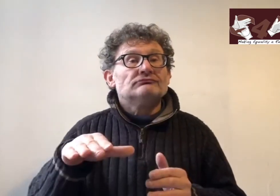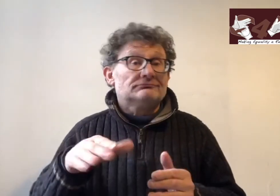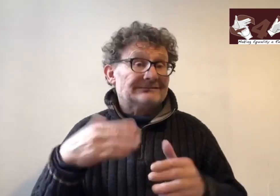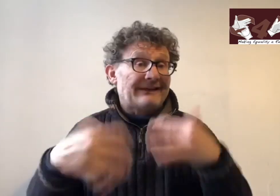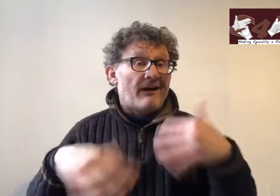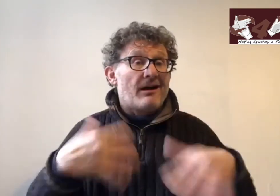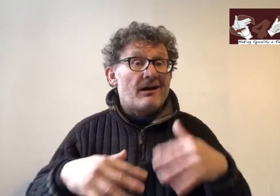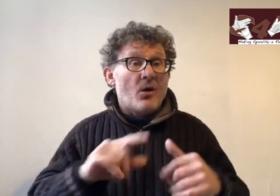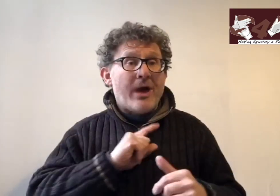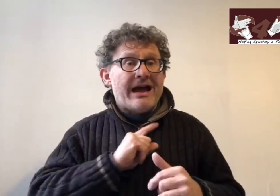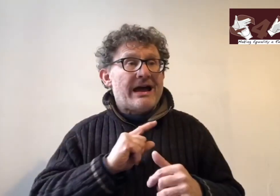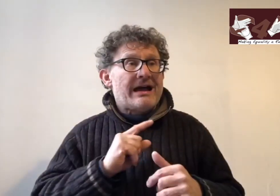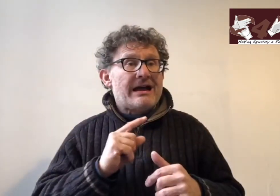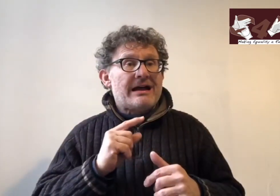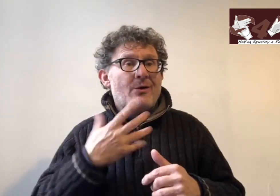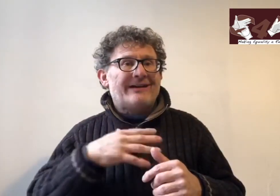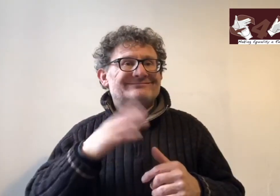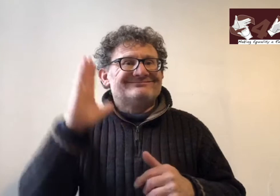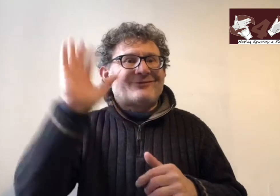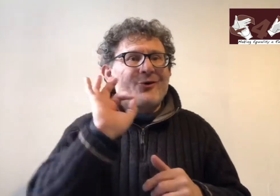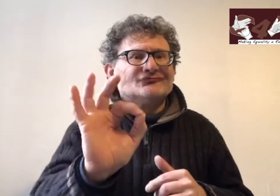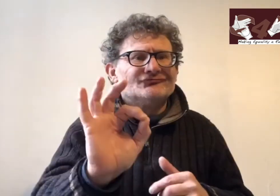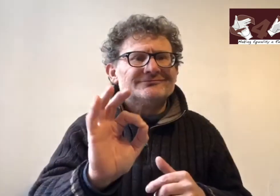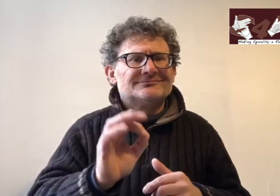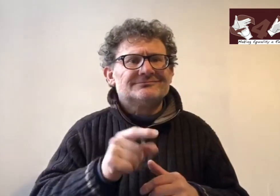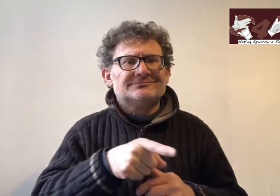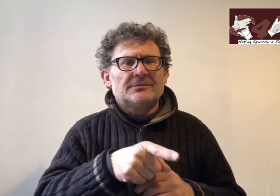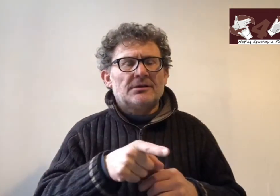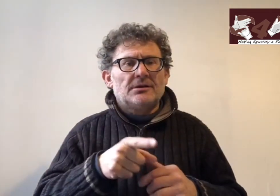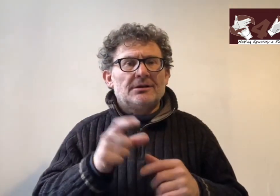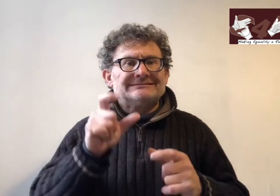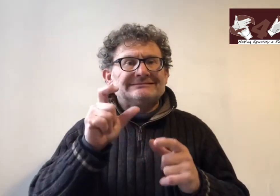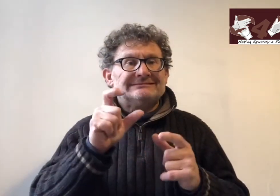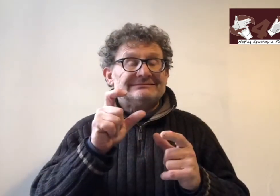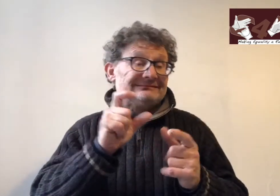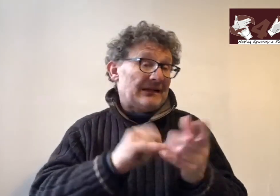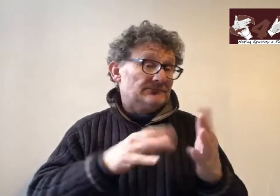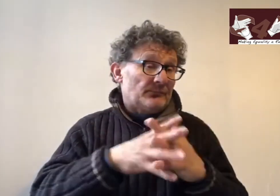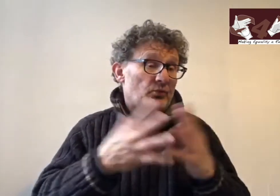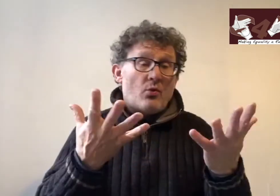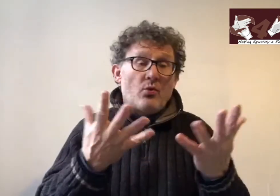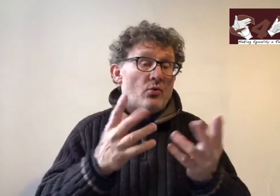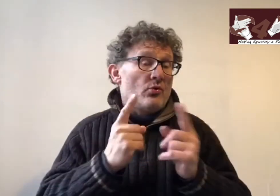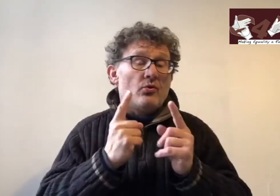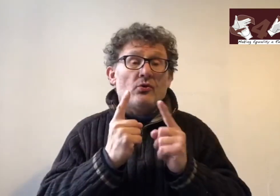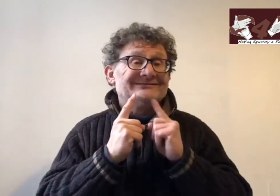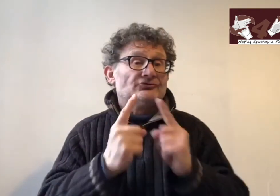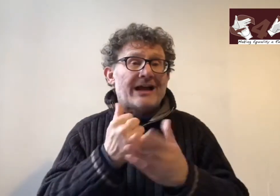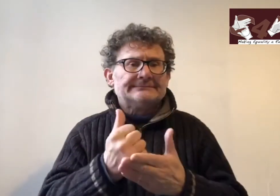So that means that deaf children in education are suffering. So say that deaf child wants to ask a question in